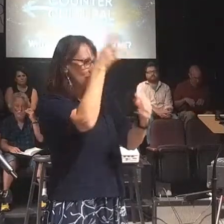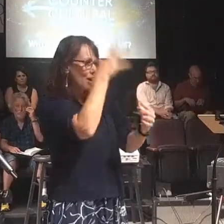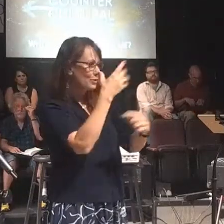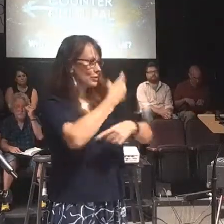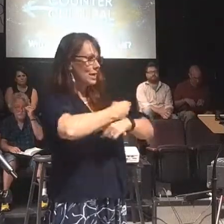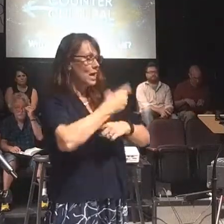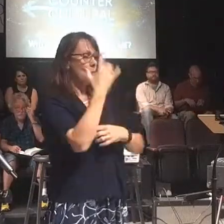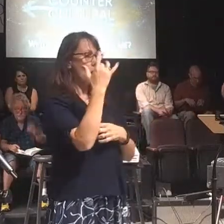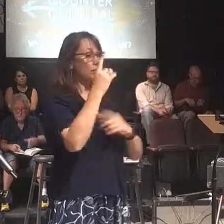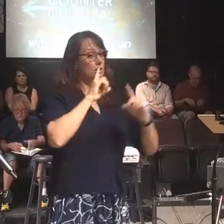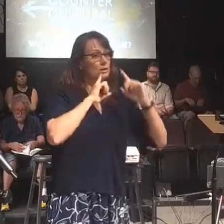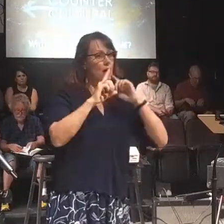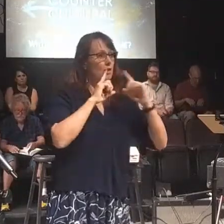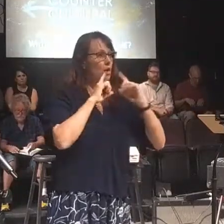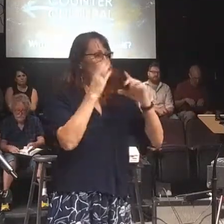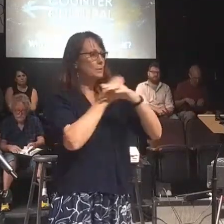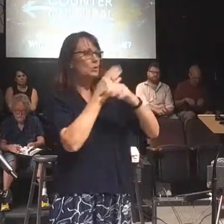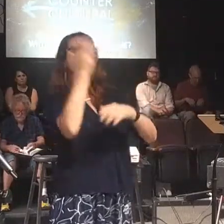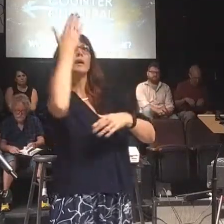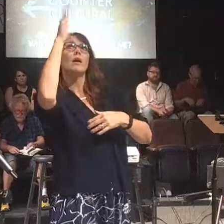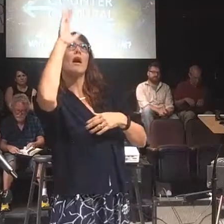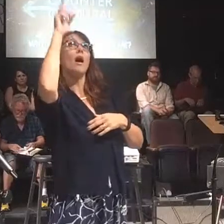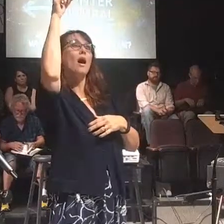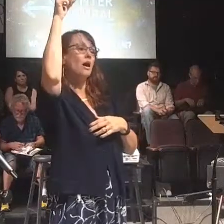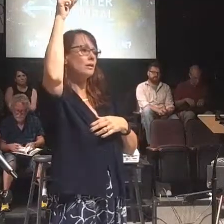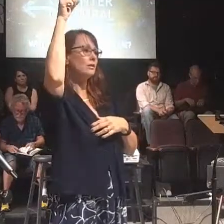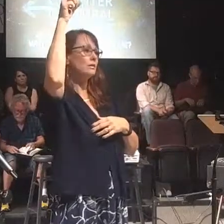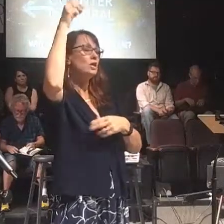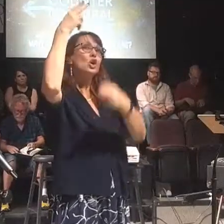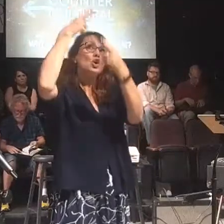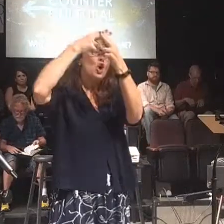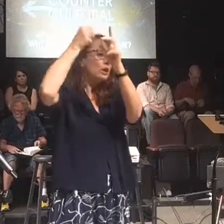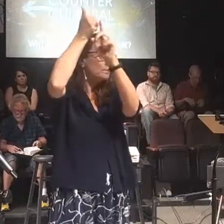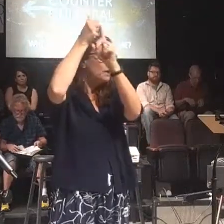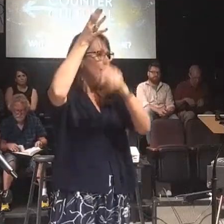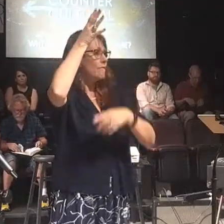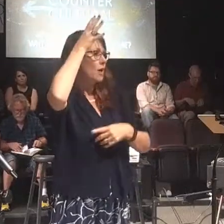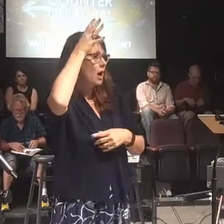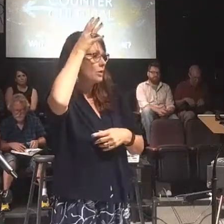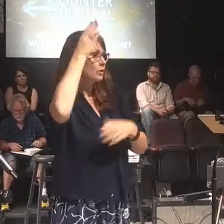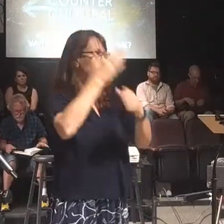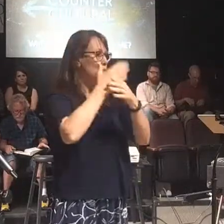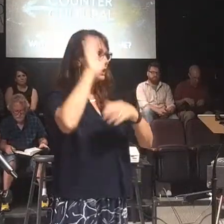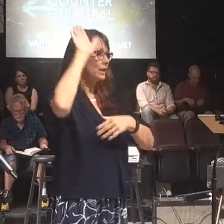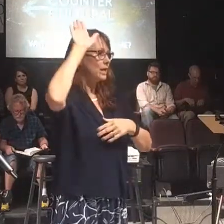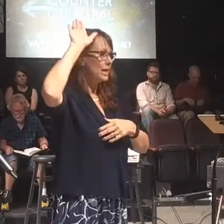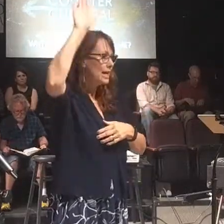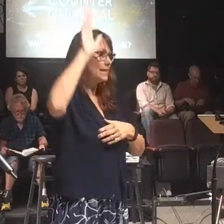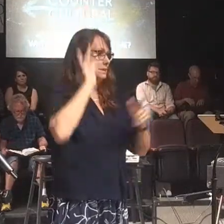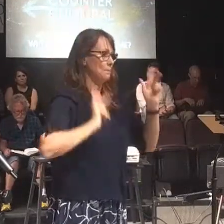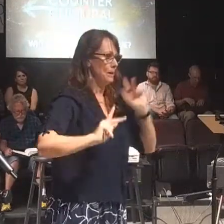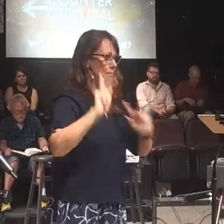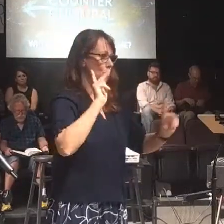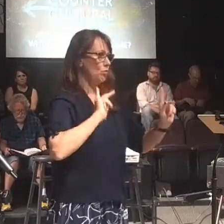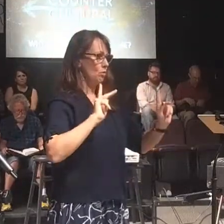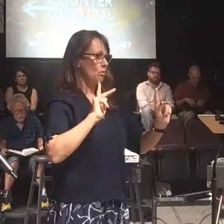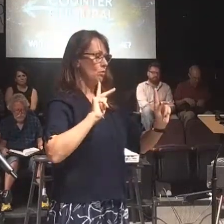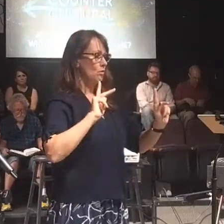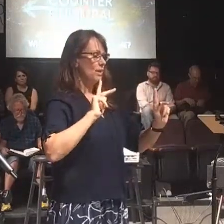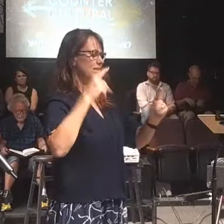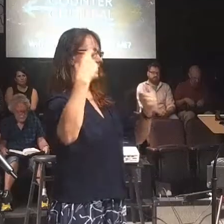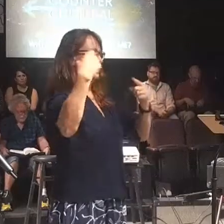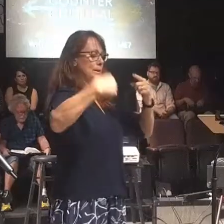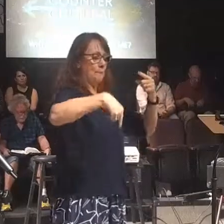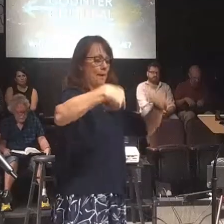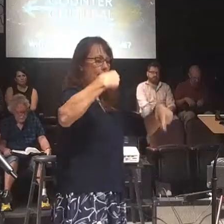between God and calling himself Father and his people and his children. And it goes, it's the debate of back and forth and back